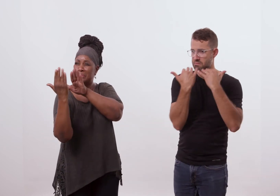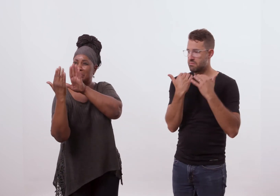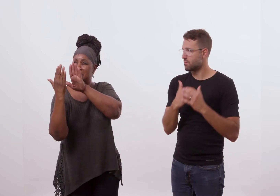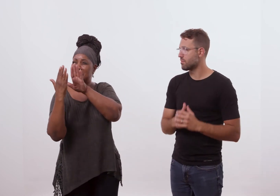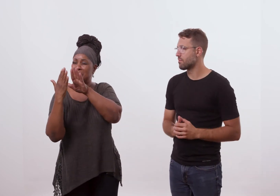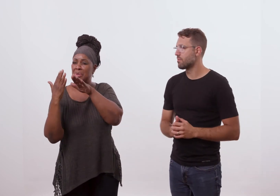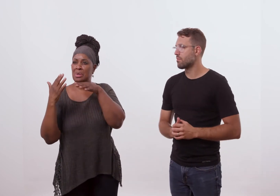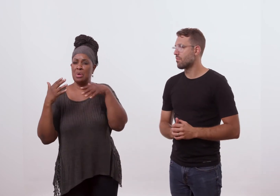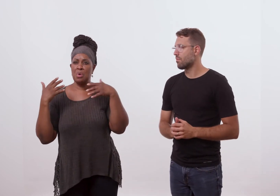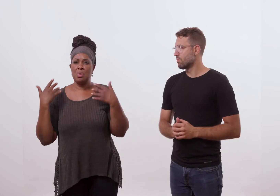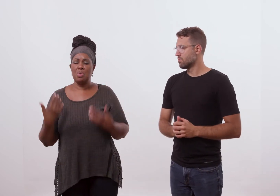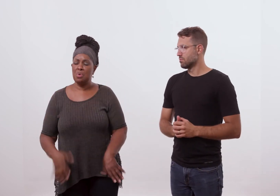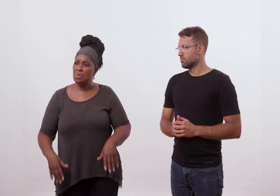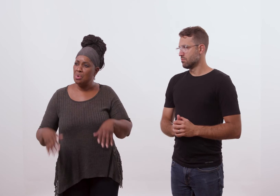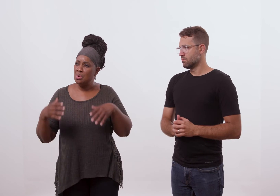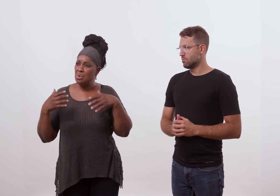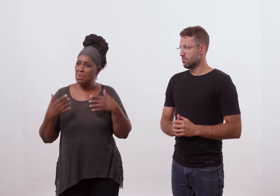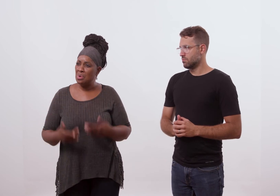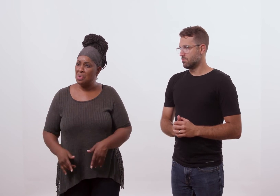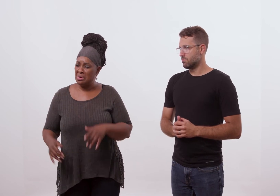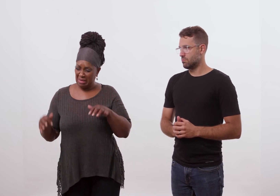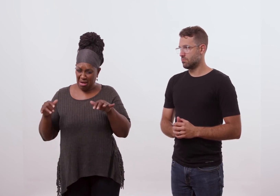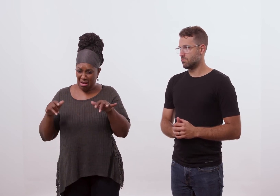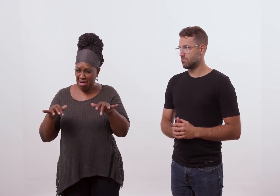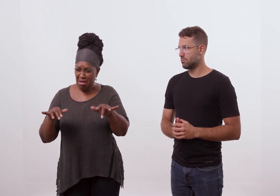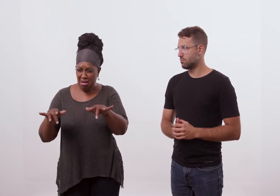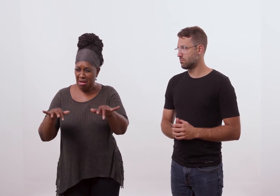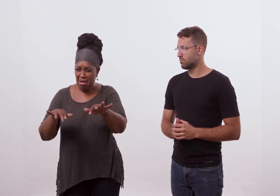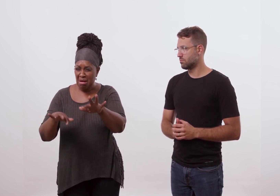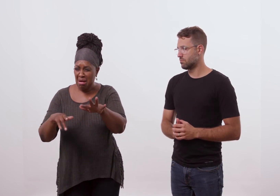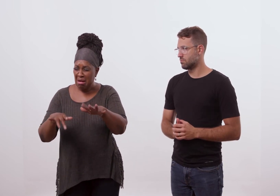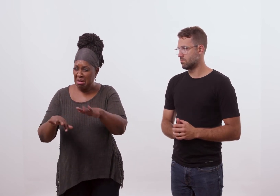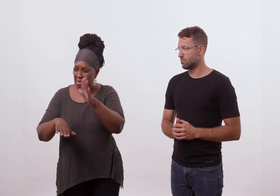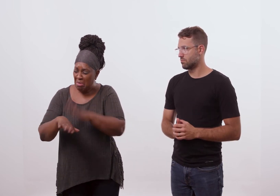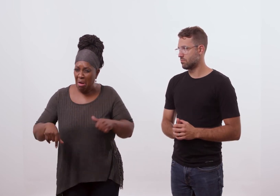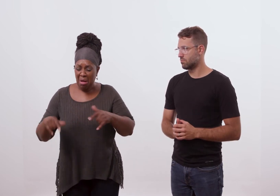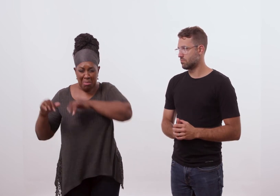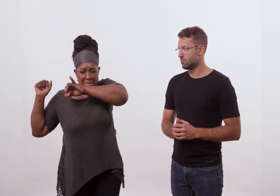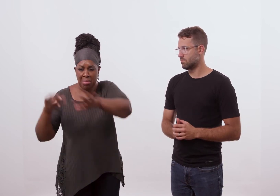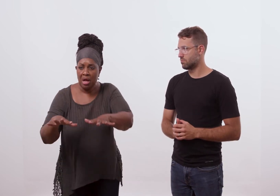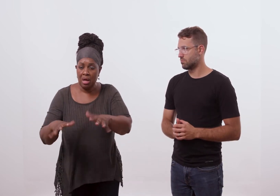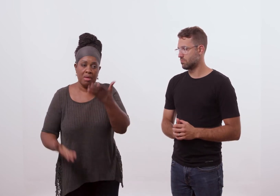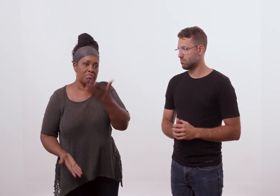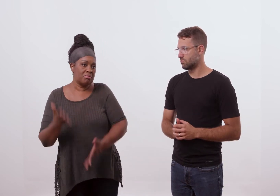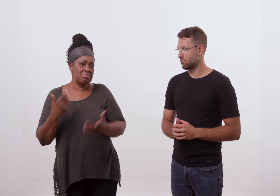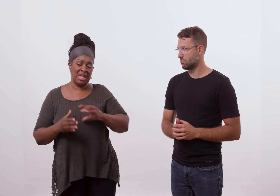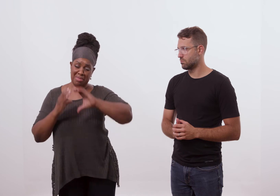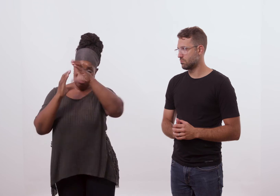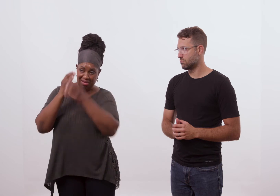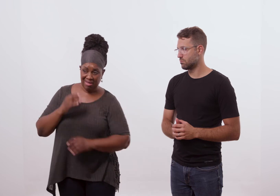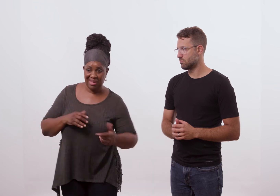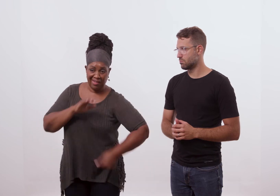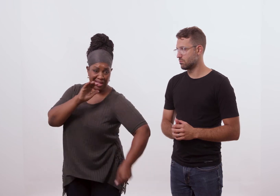It is such a wonder. The entire ferocious pack comes at one call. Perhaps we should go into the caves